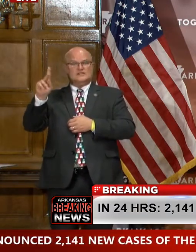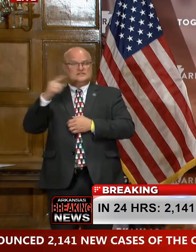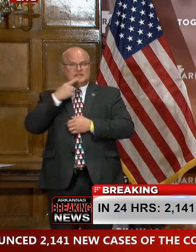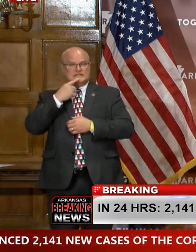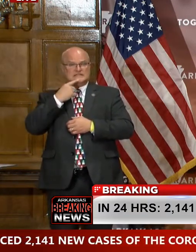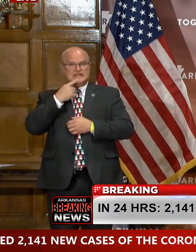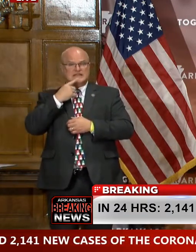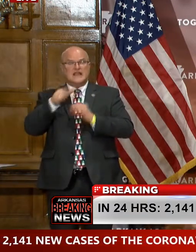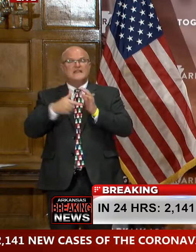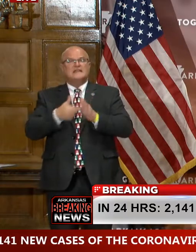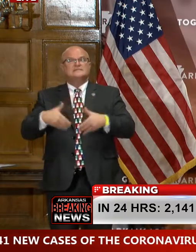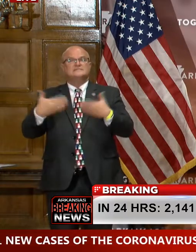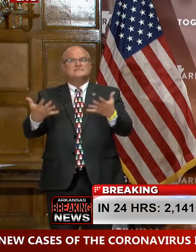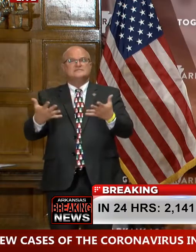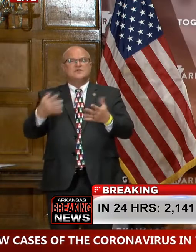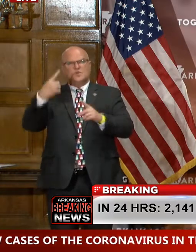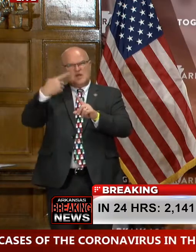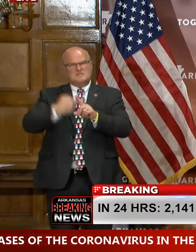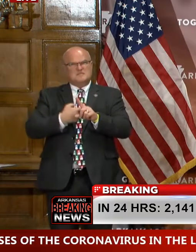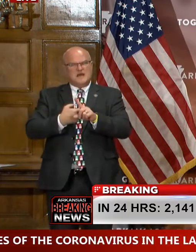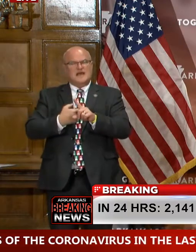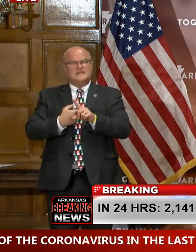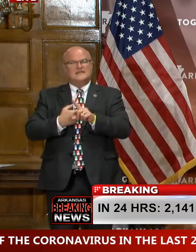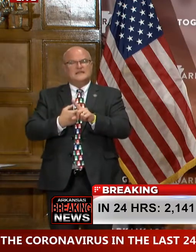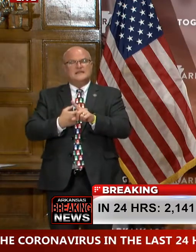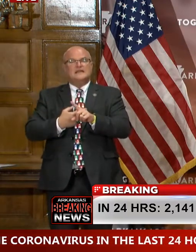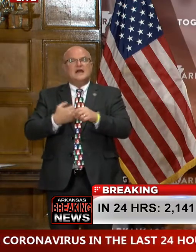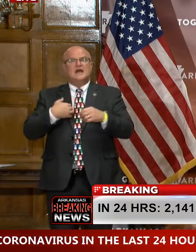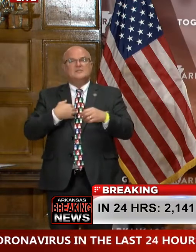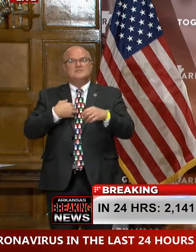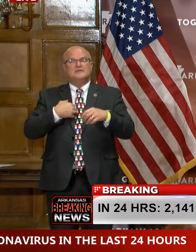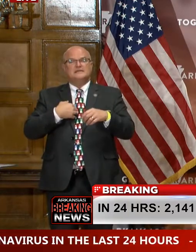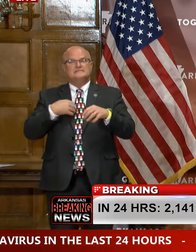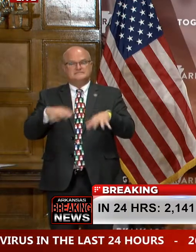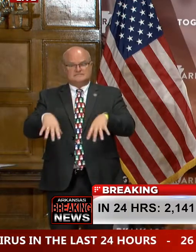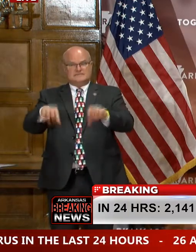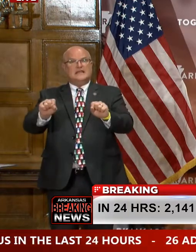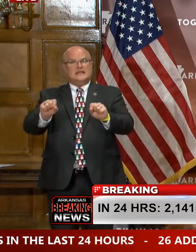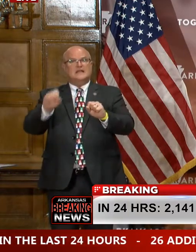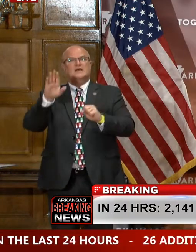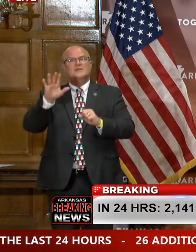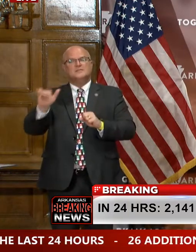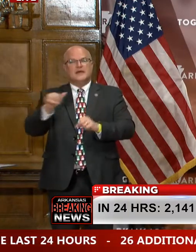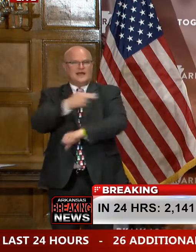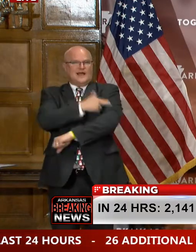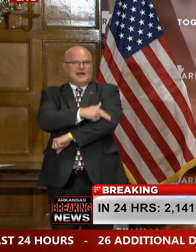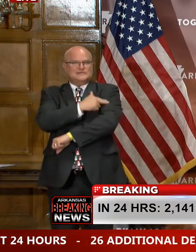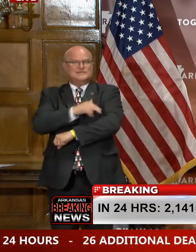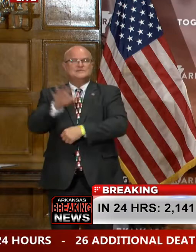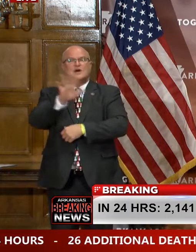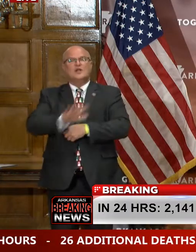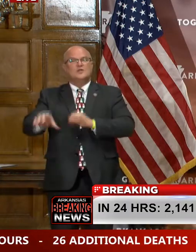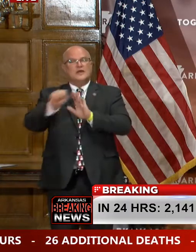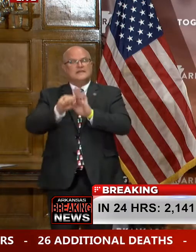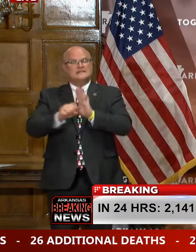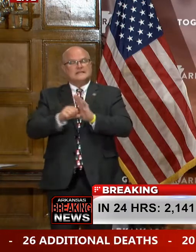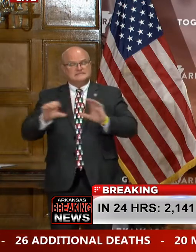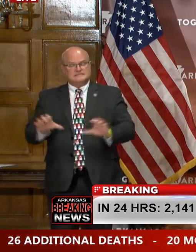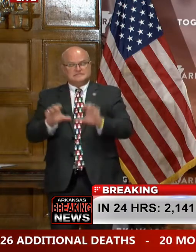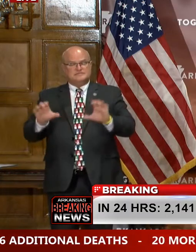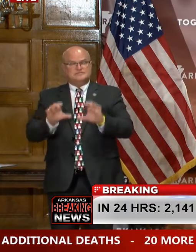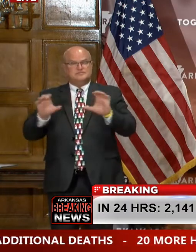us for approximately a month. They have been taken up rapidly by hospitals across the state.